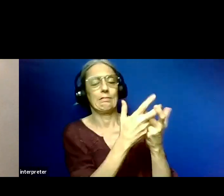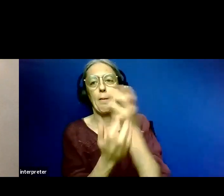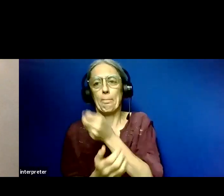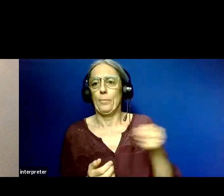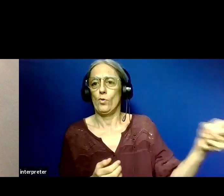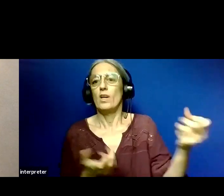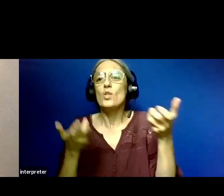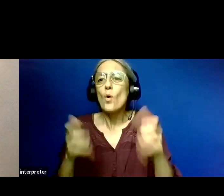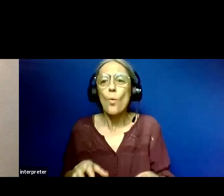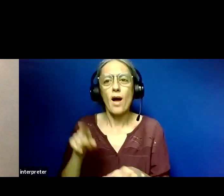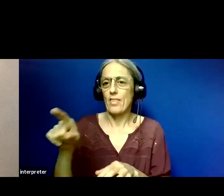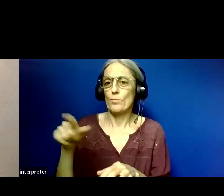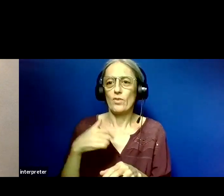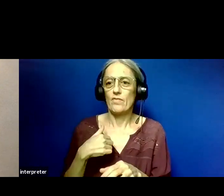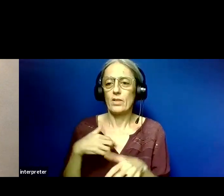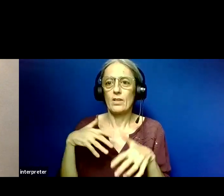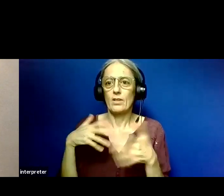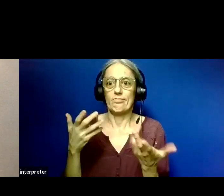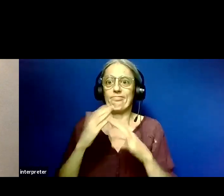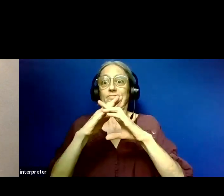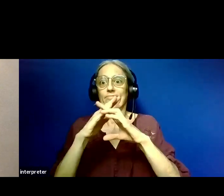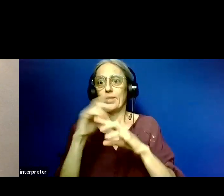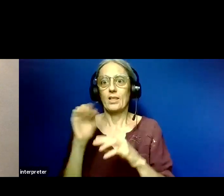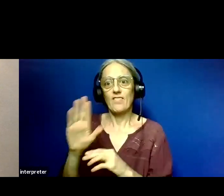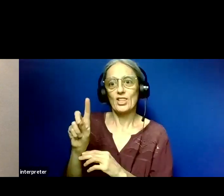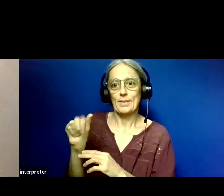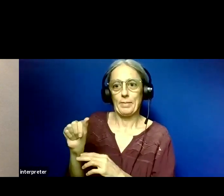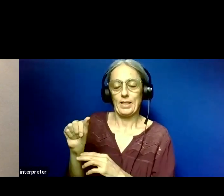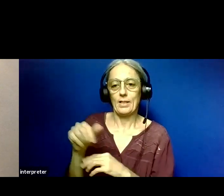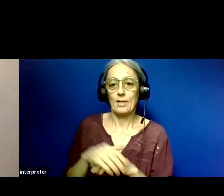disability. It has happened, but we spend